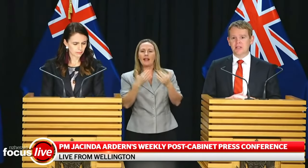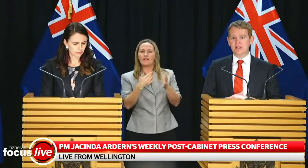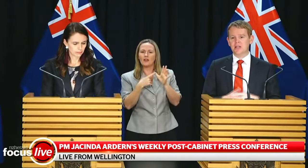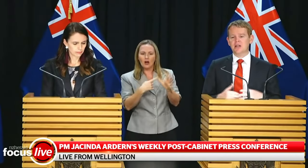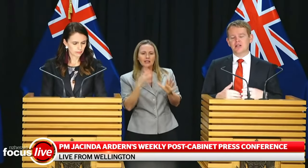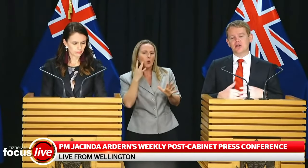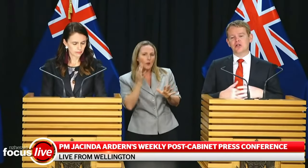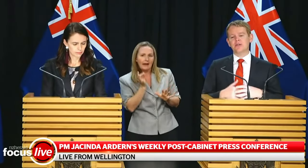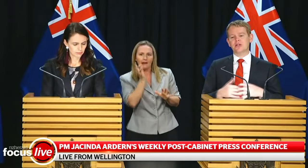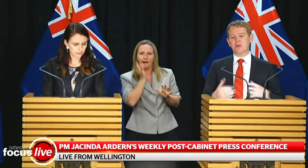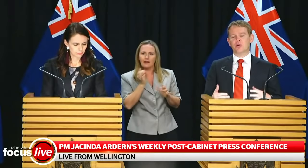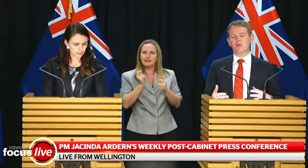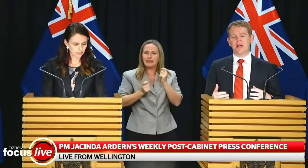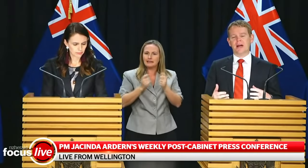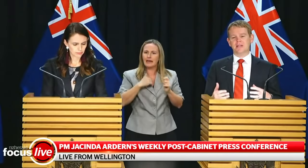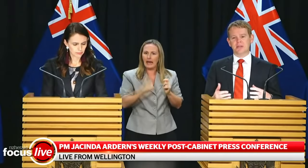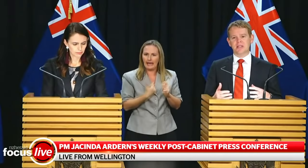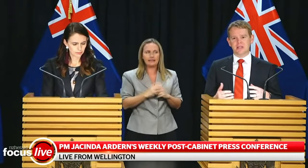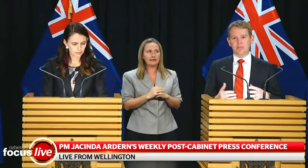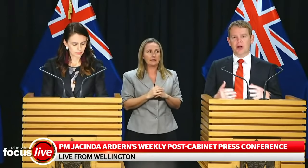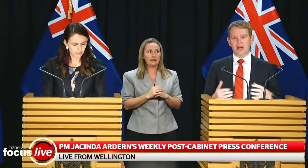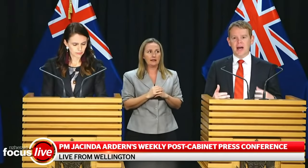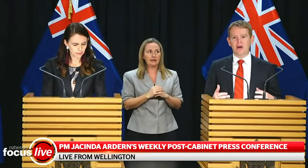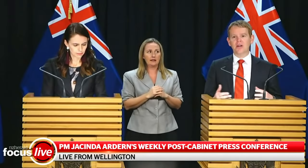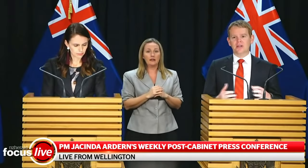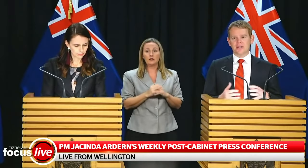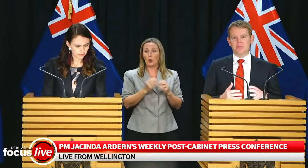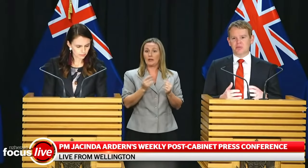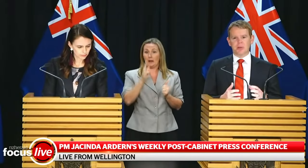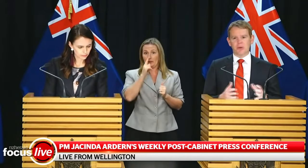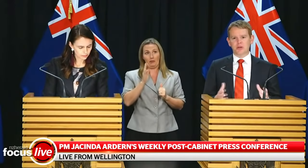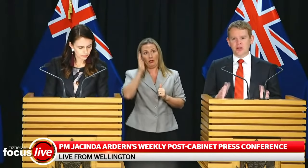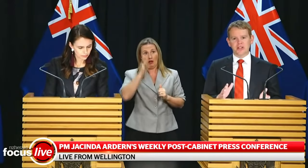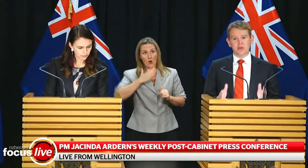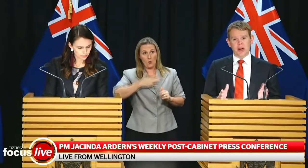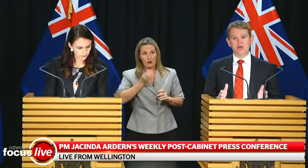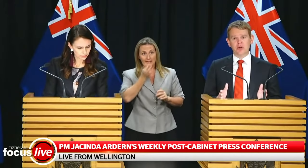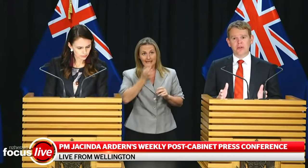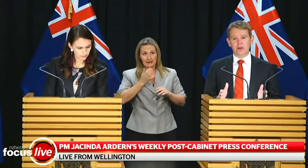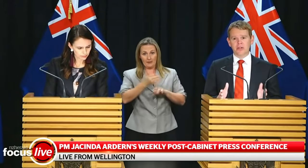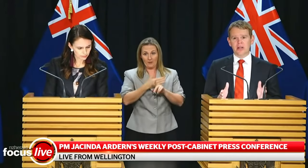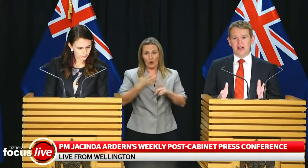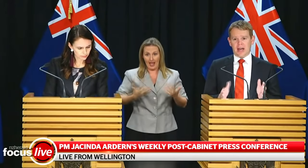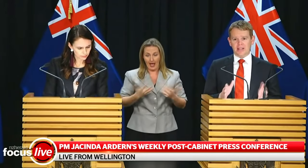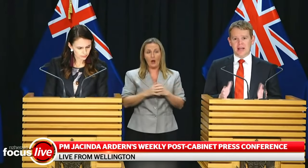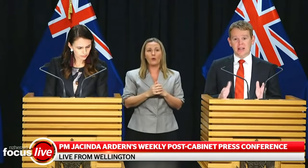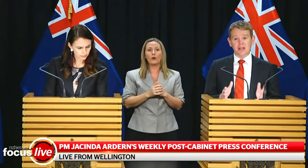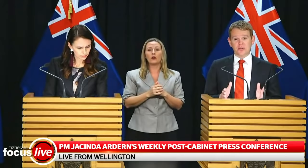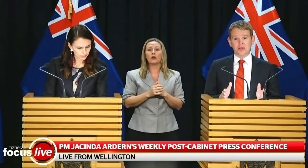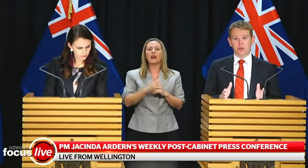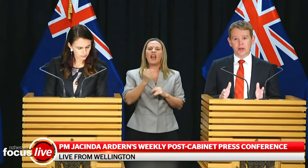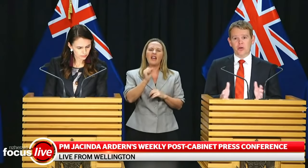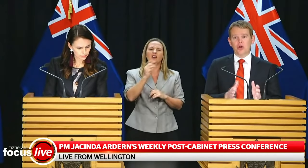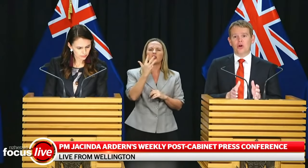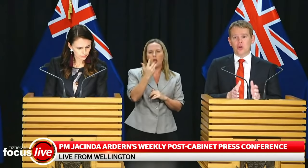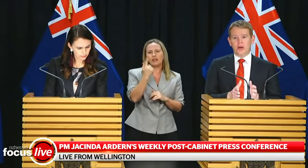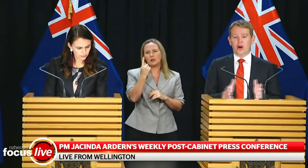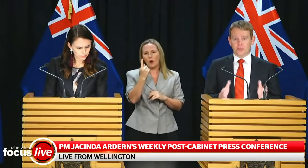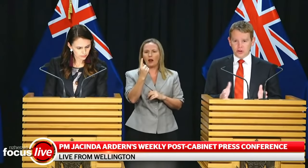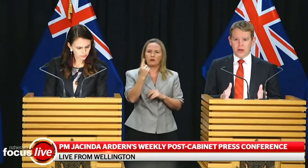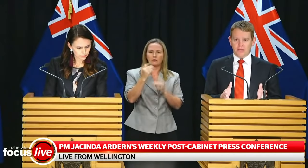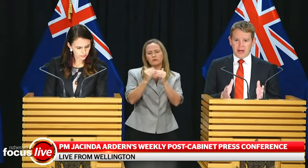to be tested. So in terms of those people who have been asked to be tested by now, there's somewhere between 90 to 100 of those outstanding as of this morning